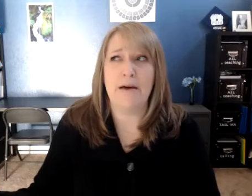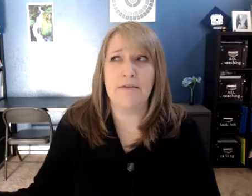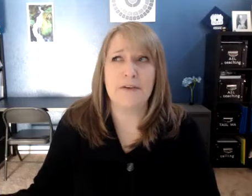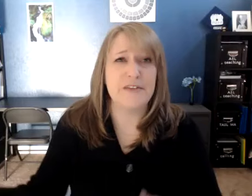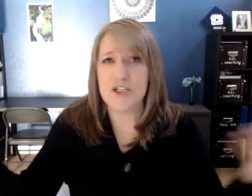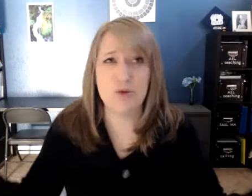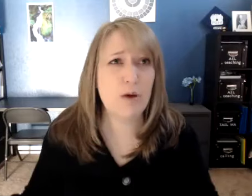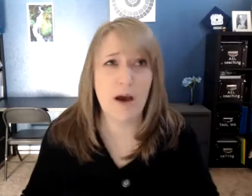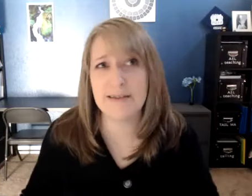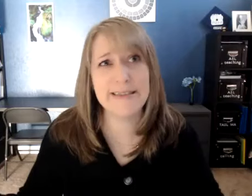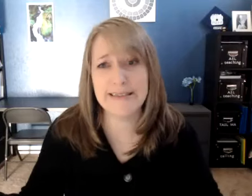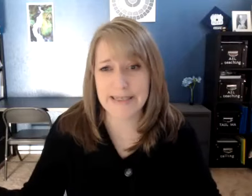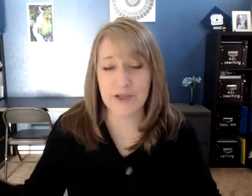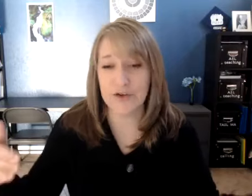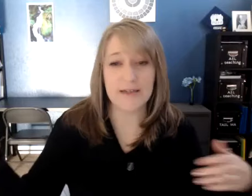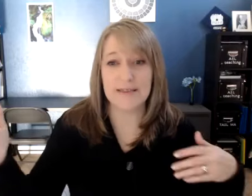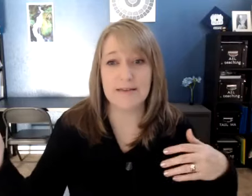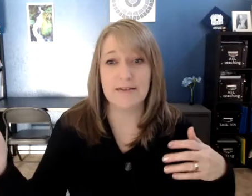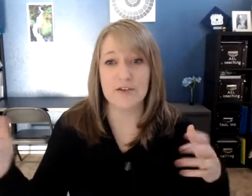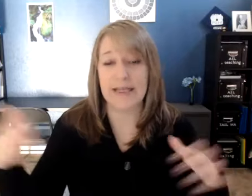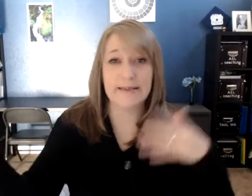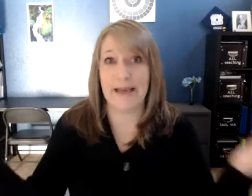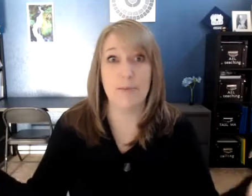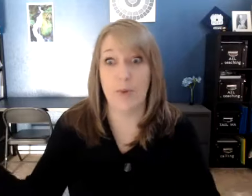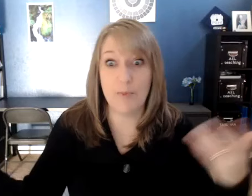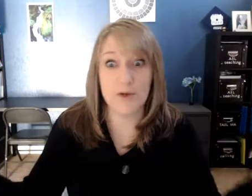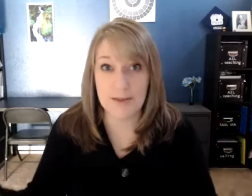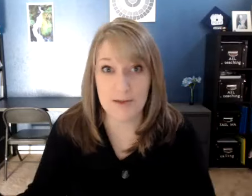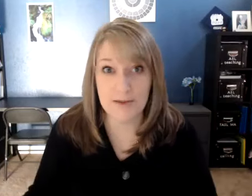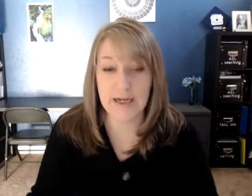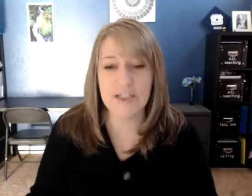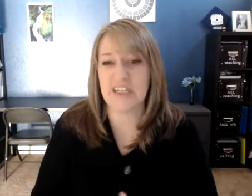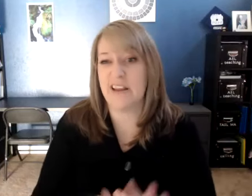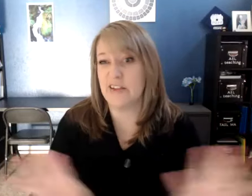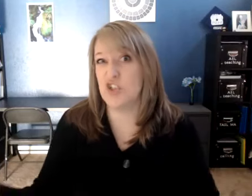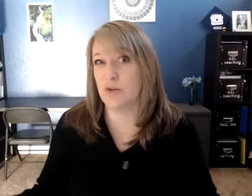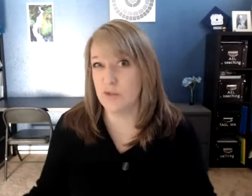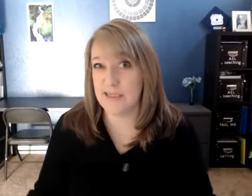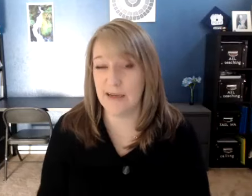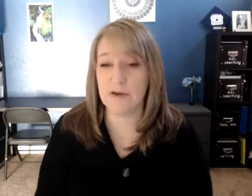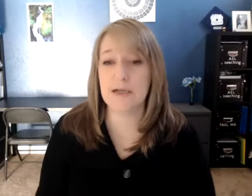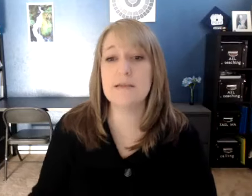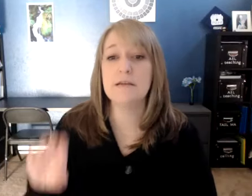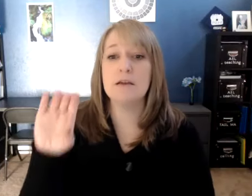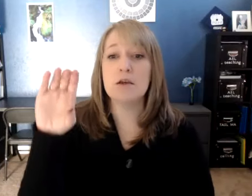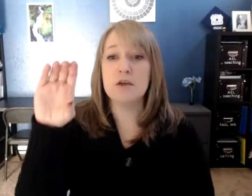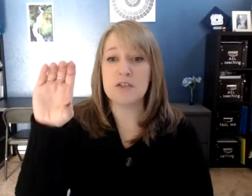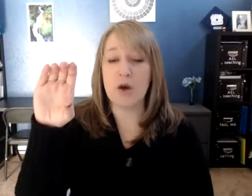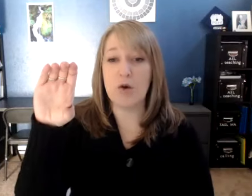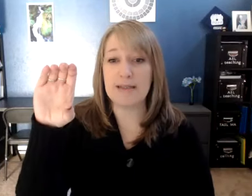have 52 cousins, and you're saying it's kind of both boys and girls, right? Just kind of the general sign for cousin. So it's